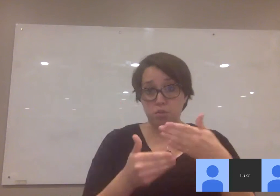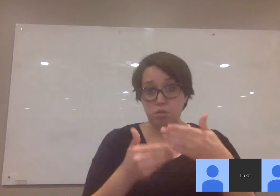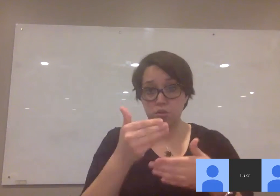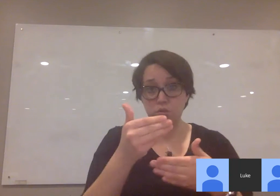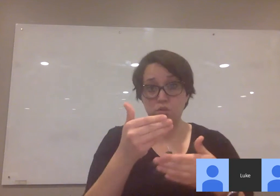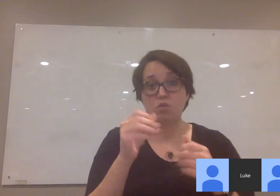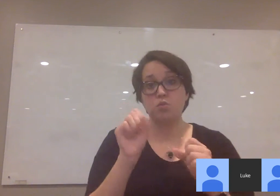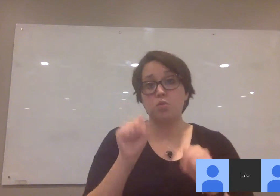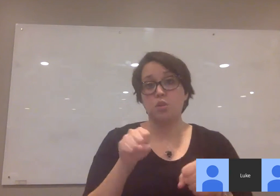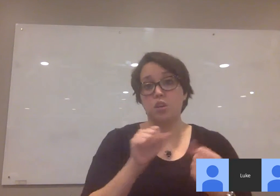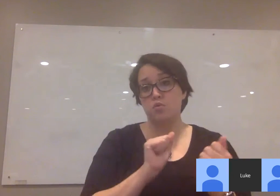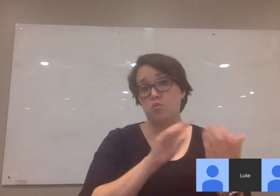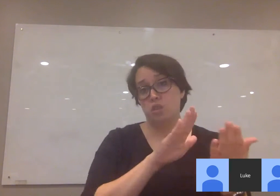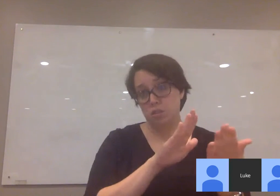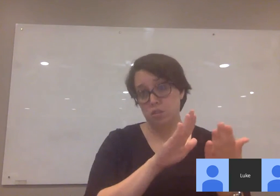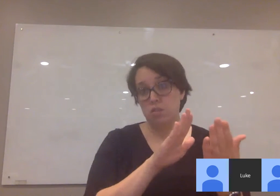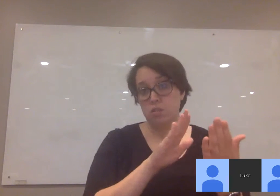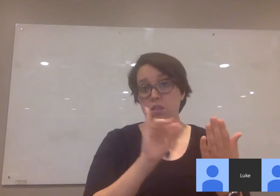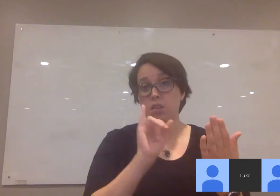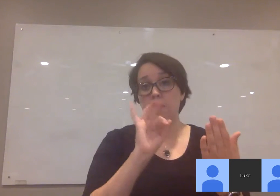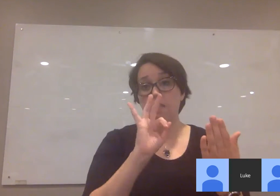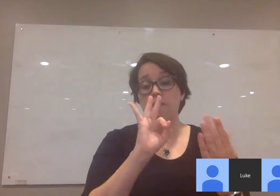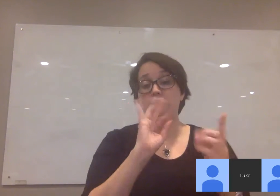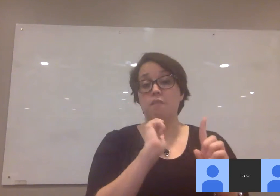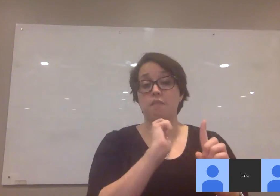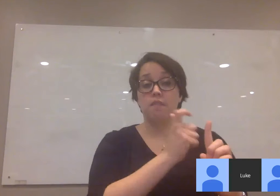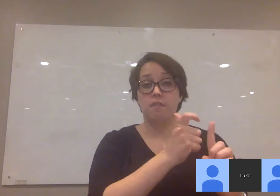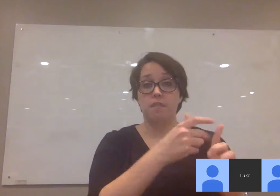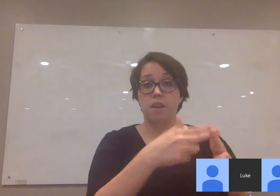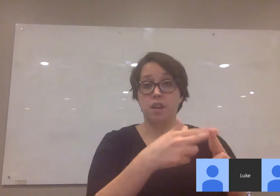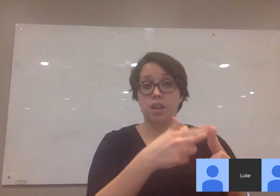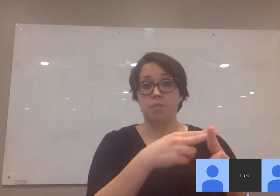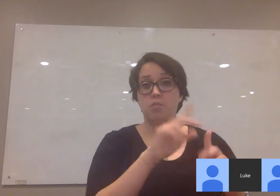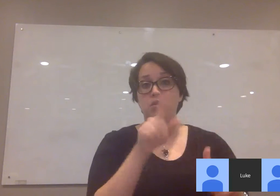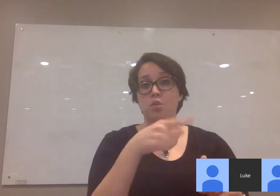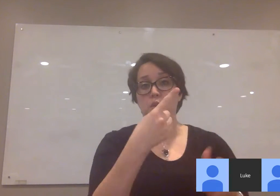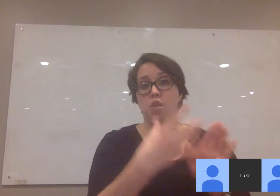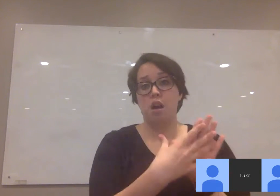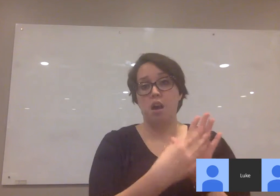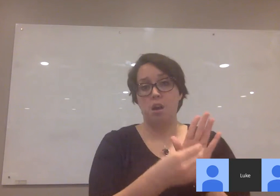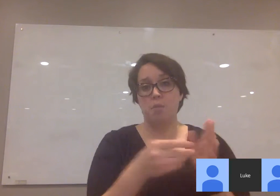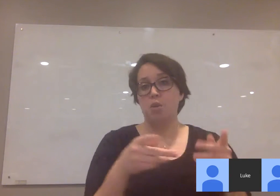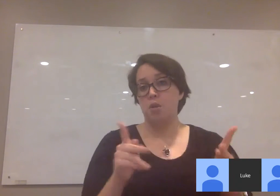them. But of course, if we give something a name, that's the only copy we can have of it. So that means we can't do pooling.